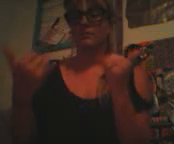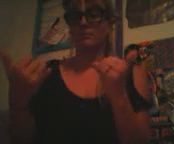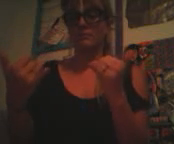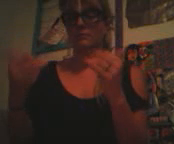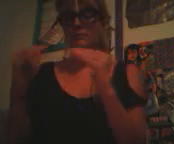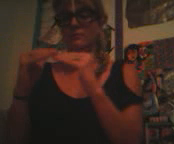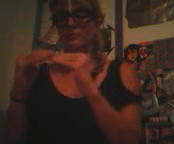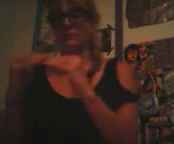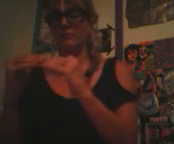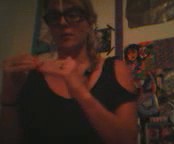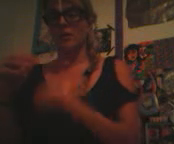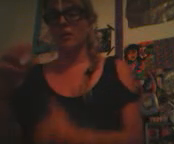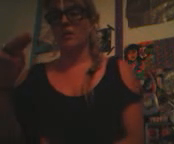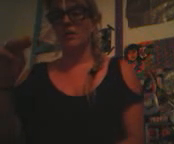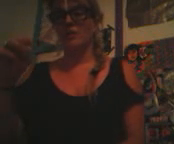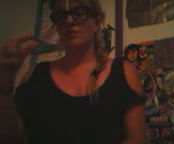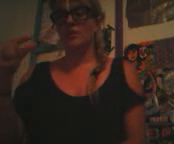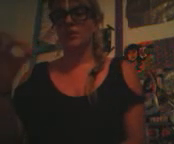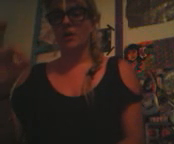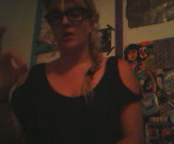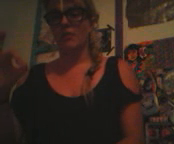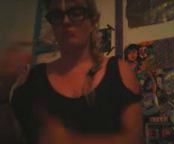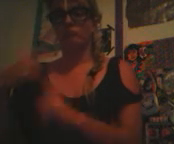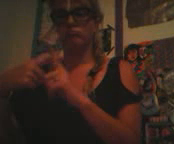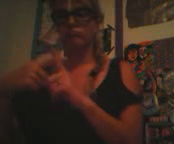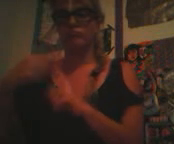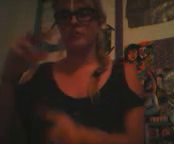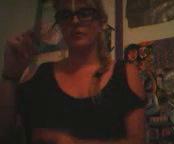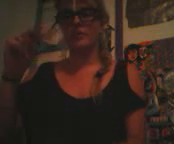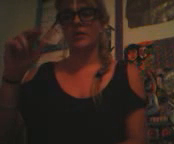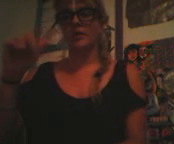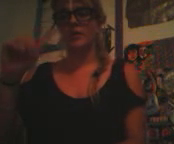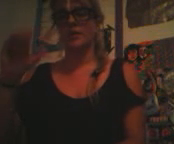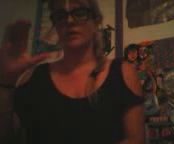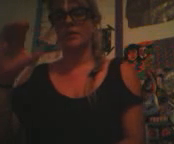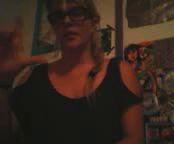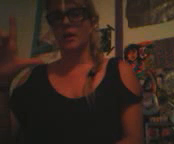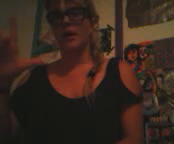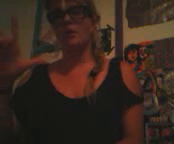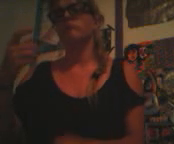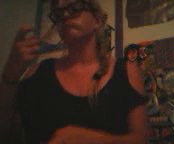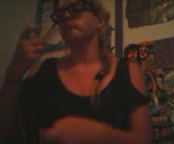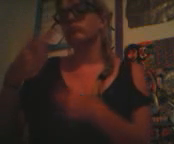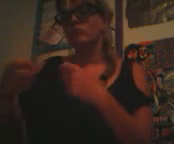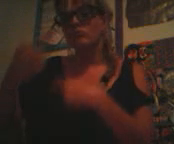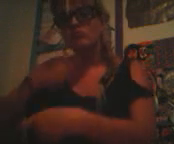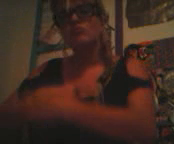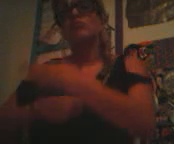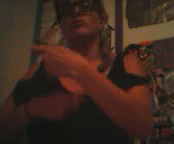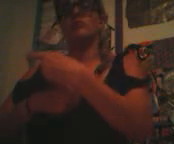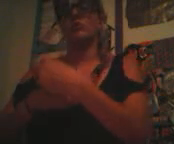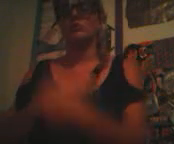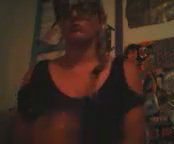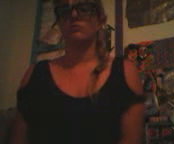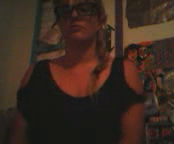sodium with chlorine. Okay, so just generally, they trade places. You could also look at it and say chlorine is trading places with fluorine.